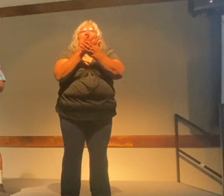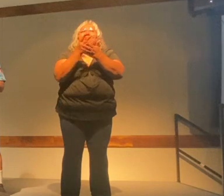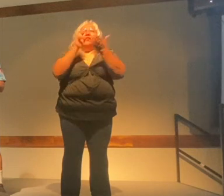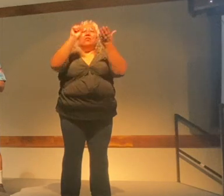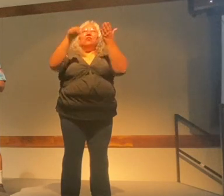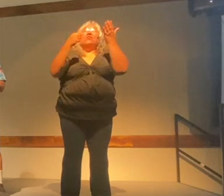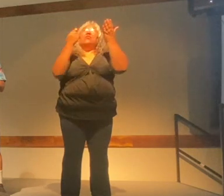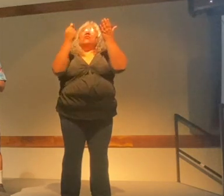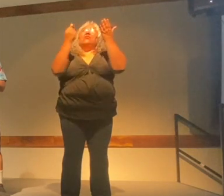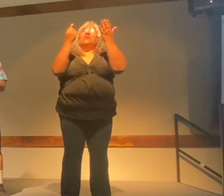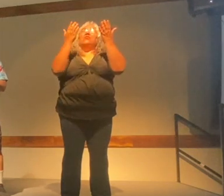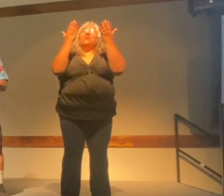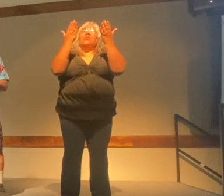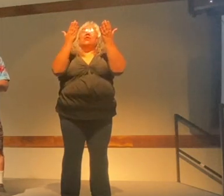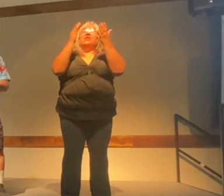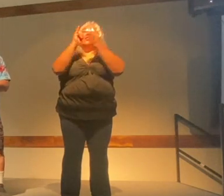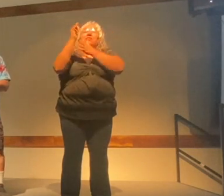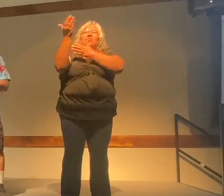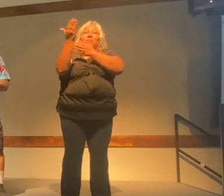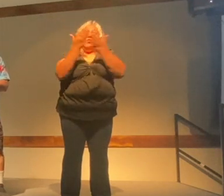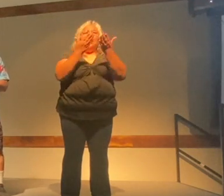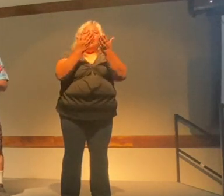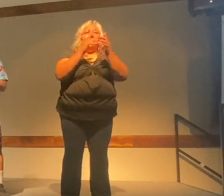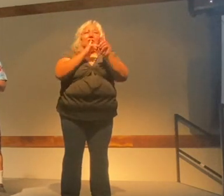brings the answers.